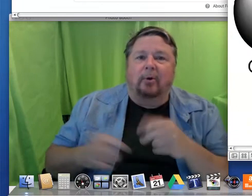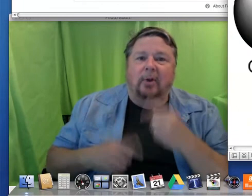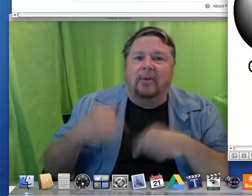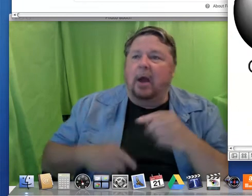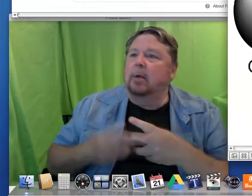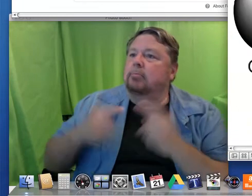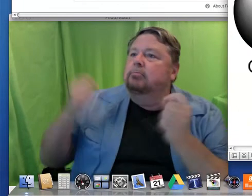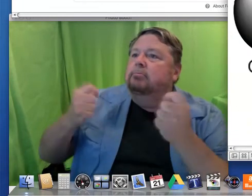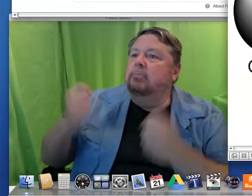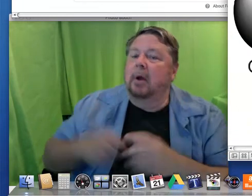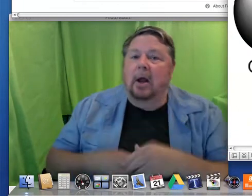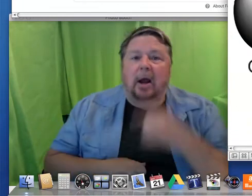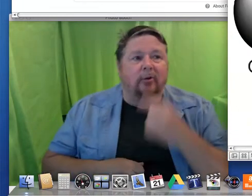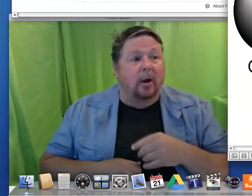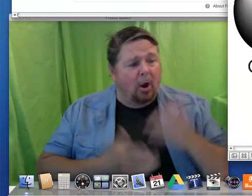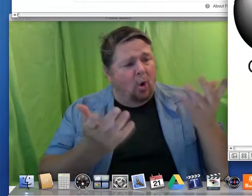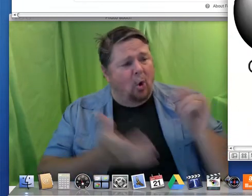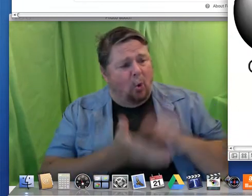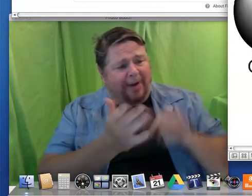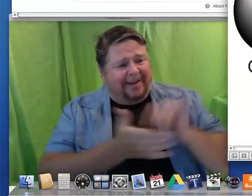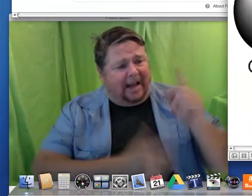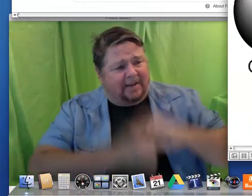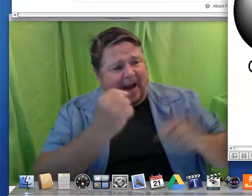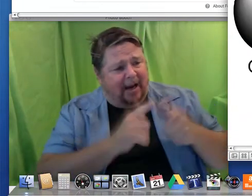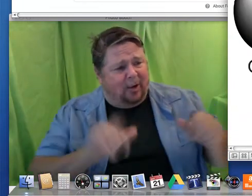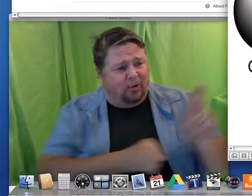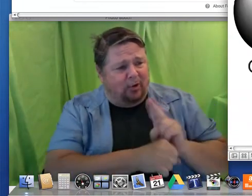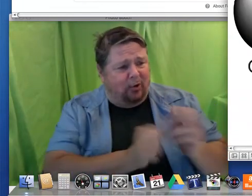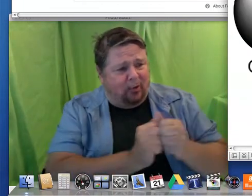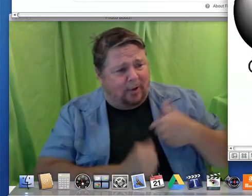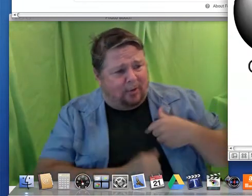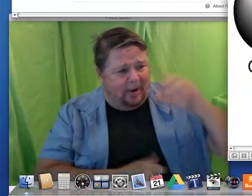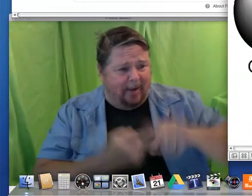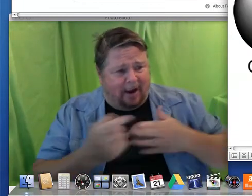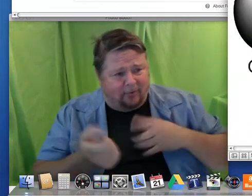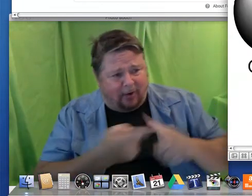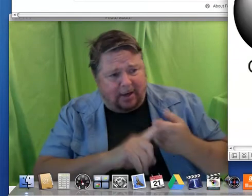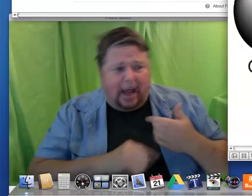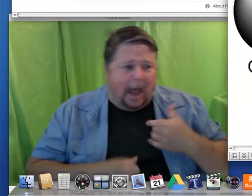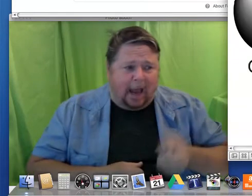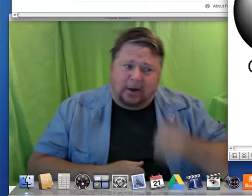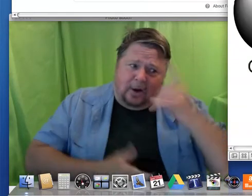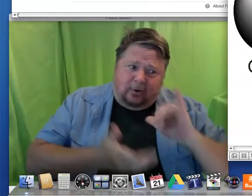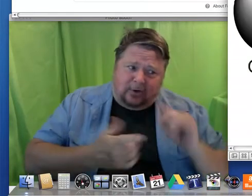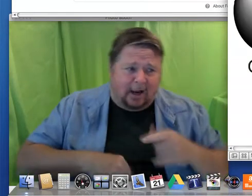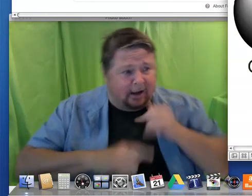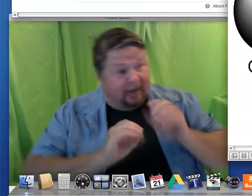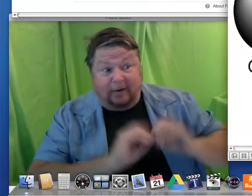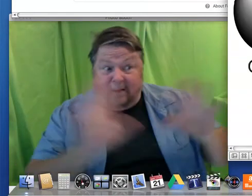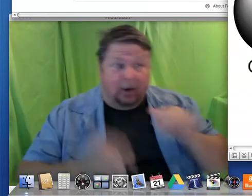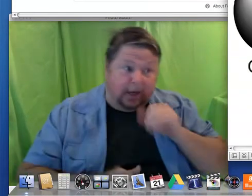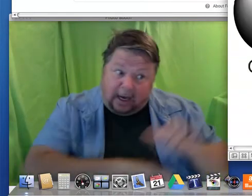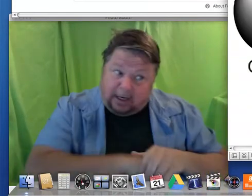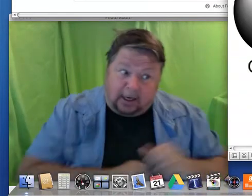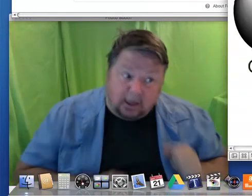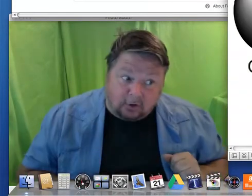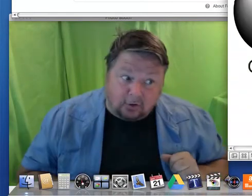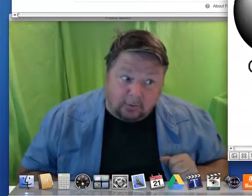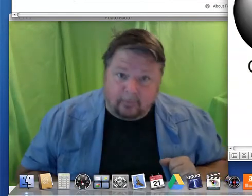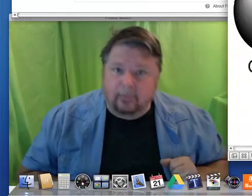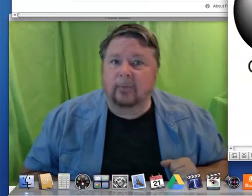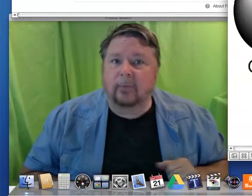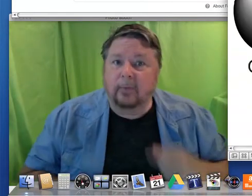person and sign, and they'll say, what's that sign language you're using with me, my friend? I don't understand it because it's clearly not in